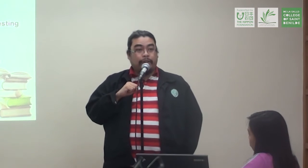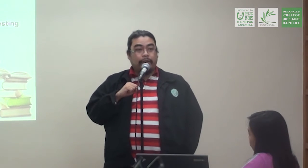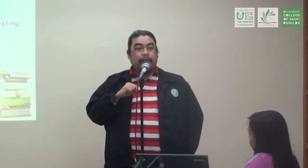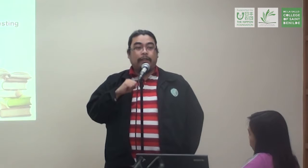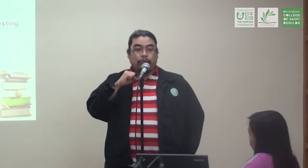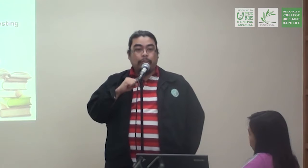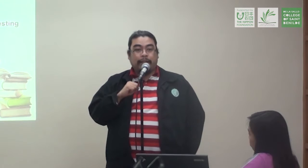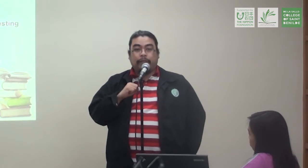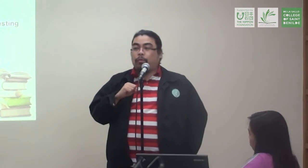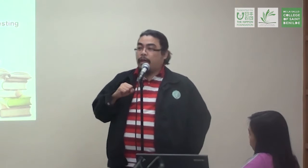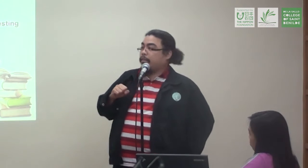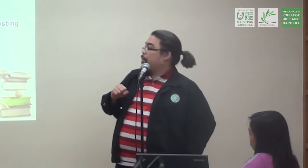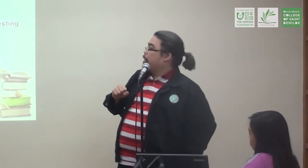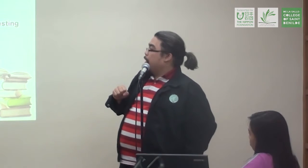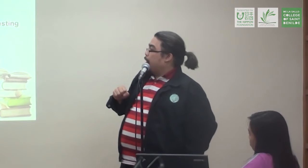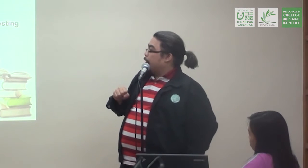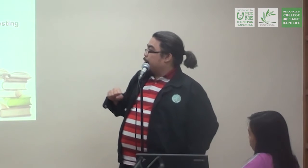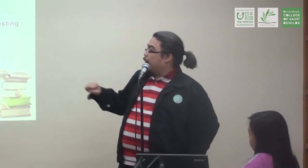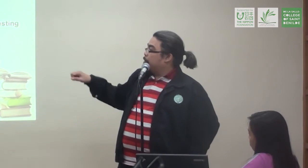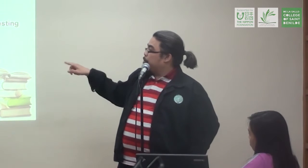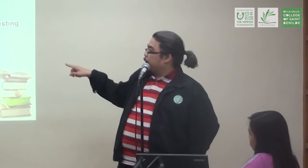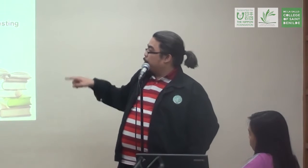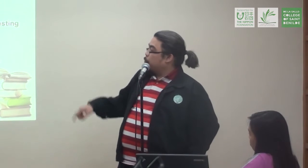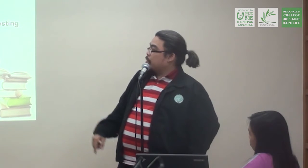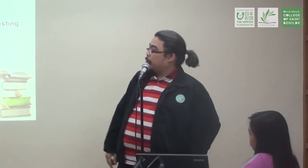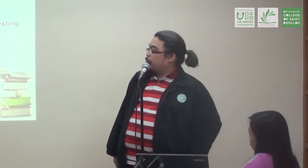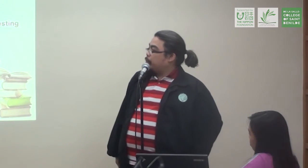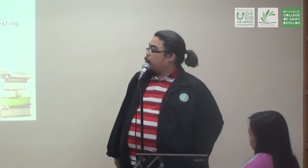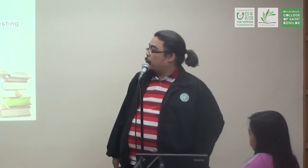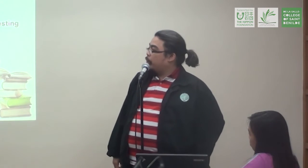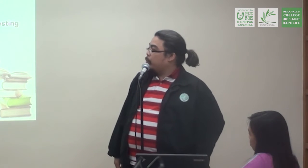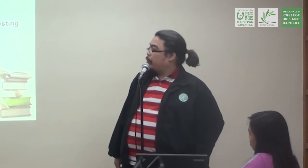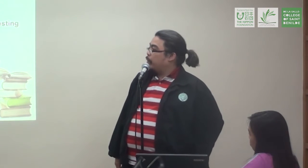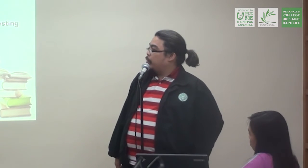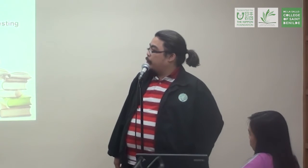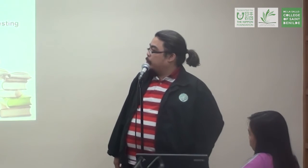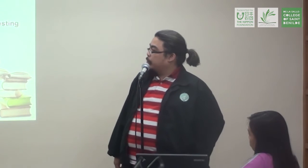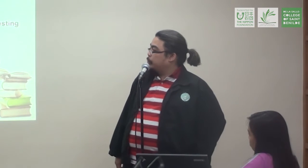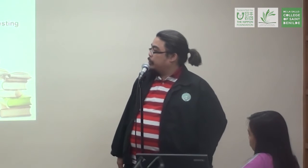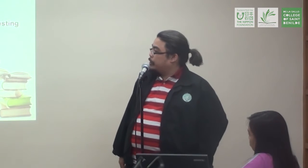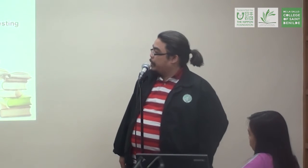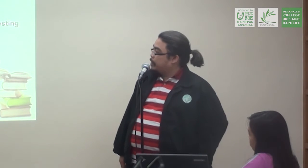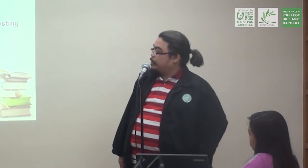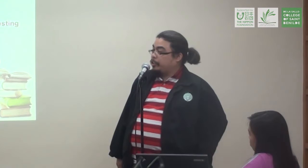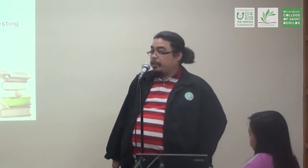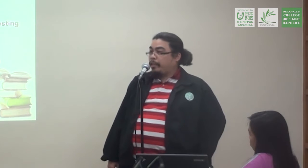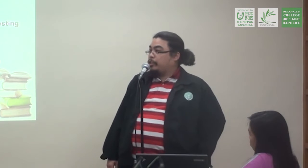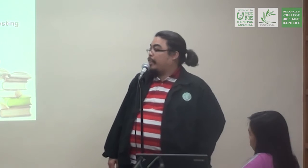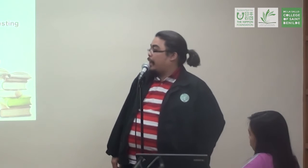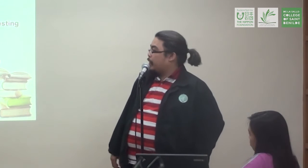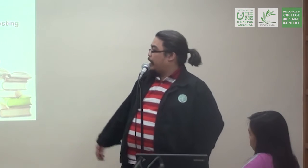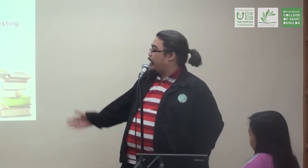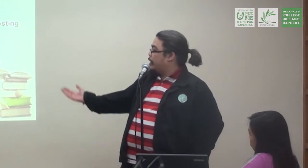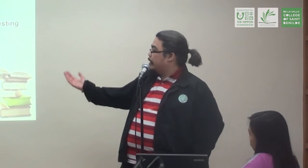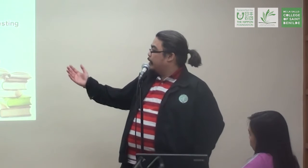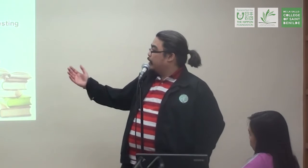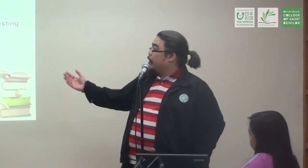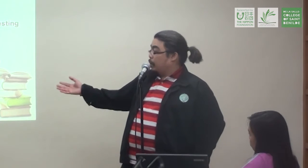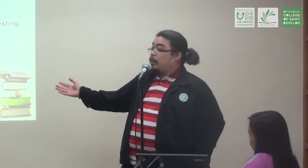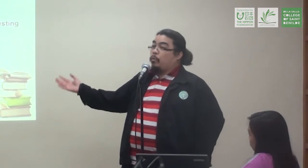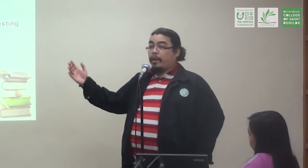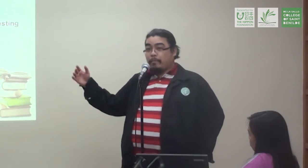be a learner, no matter what. And then in 2004, we have the Individuals with Disabilities Education Act,